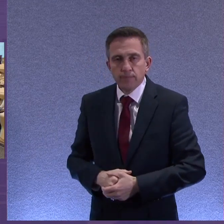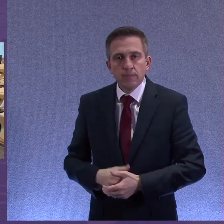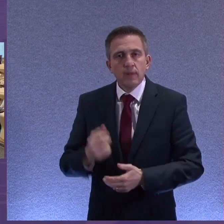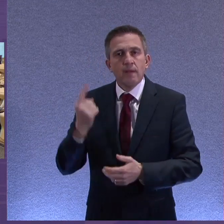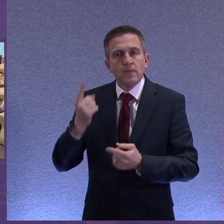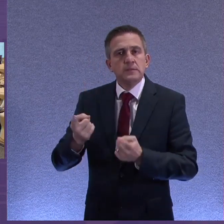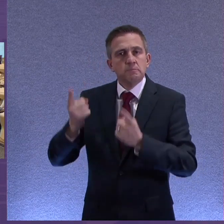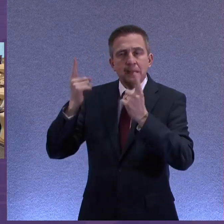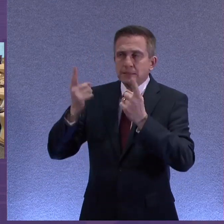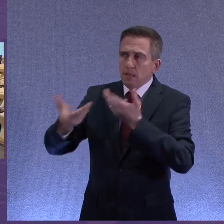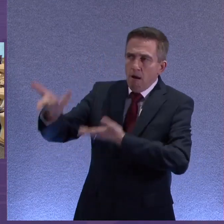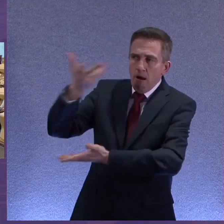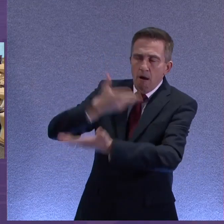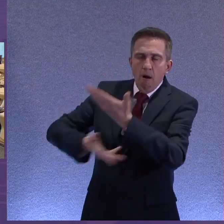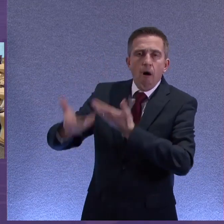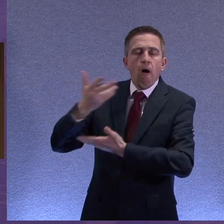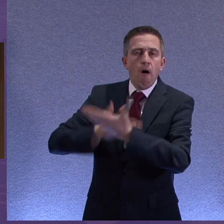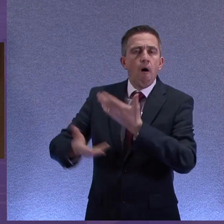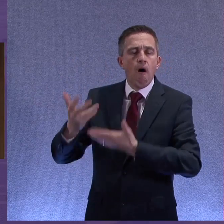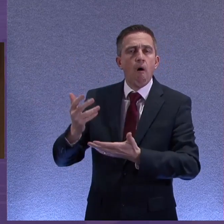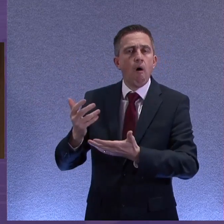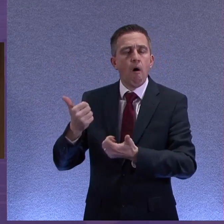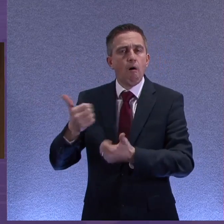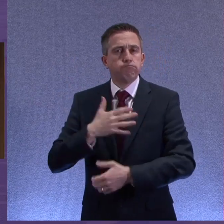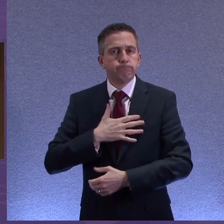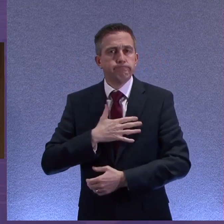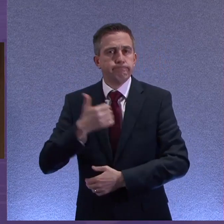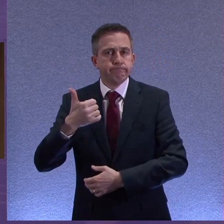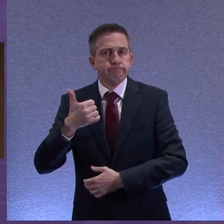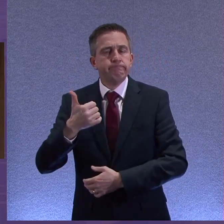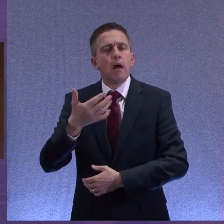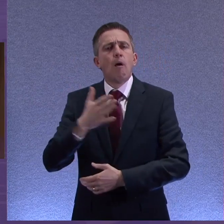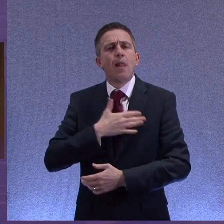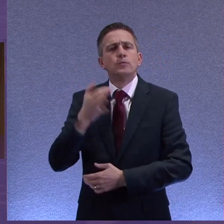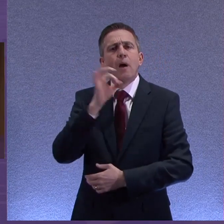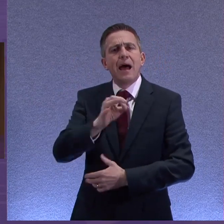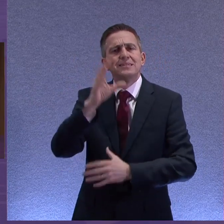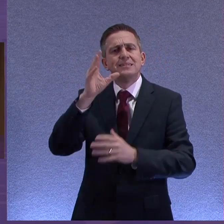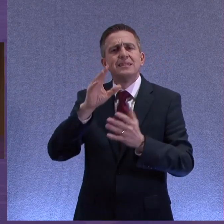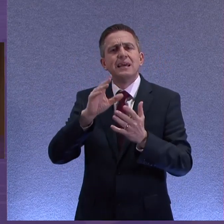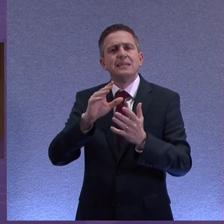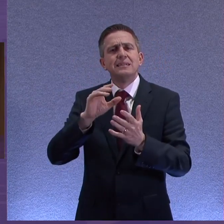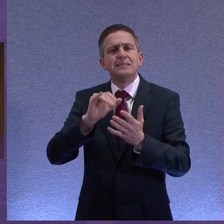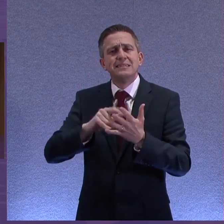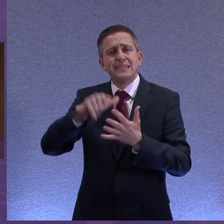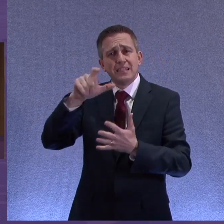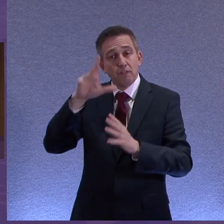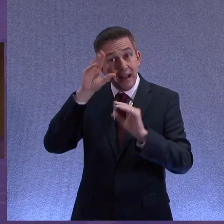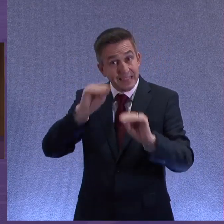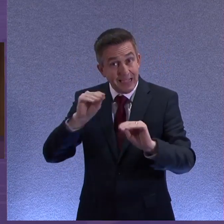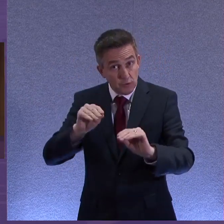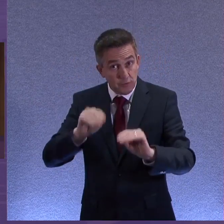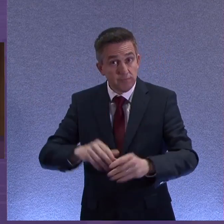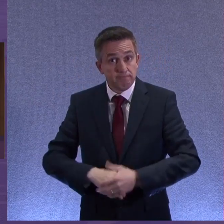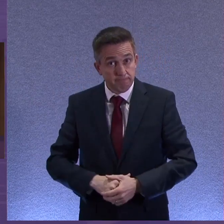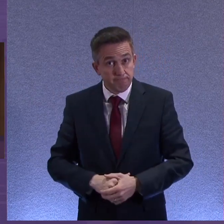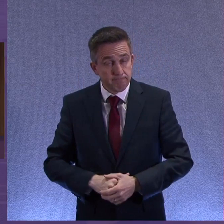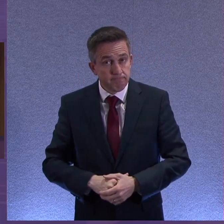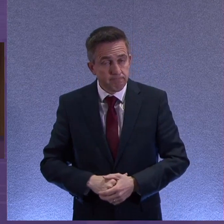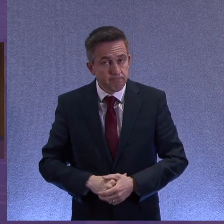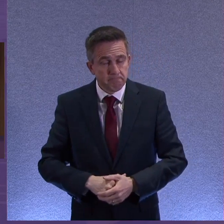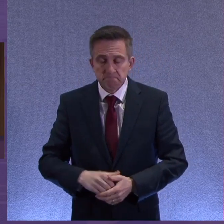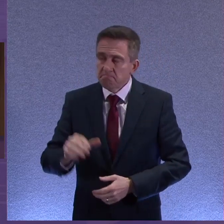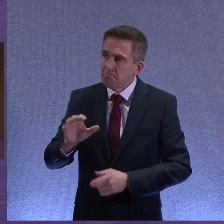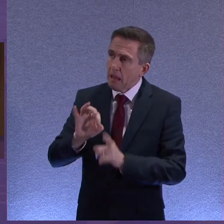First Minister for her statement. This question is for the Education Cabinet Secretary. Cabinet Secretary,